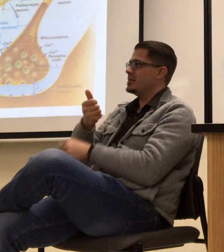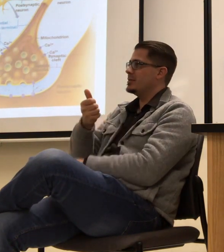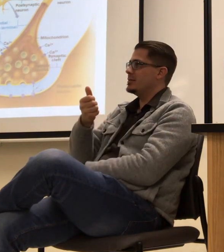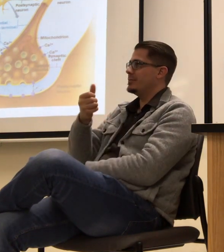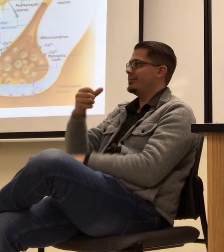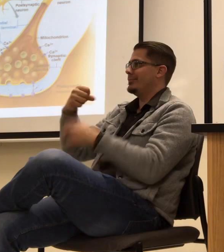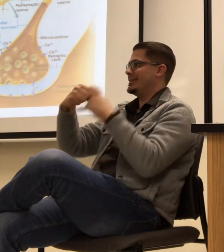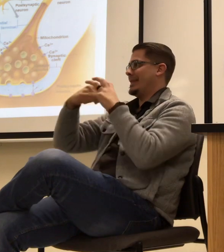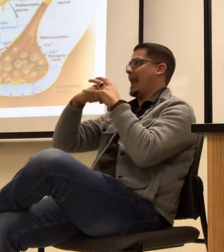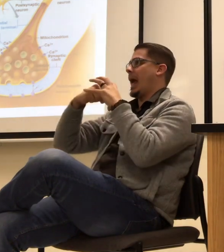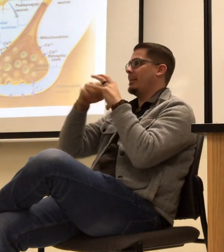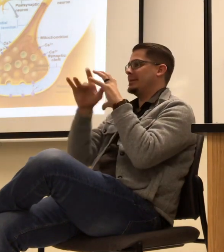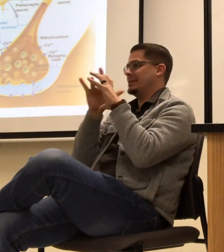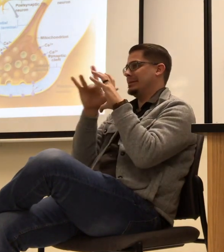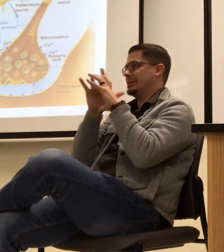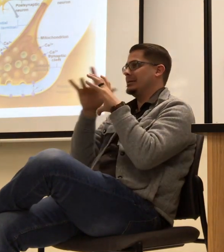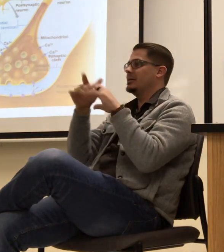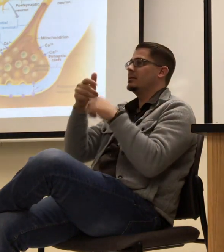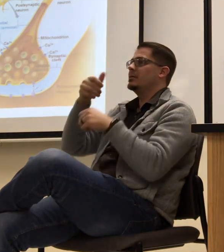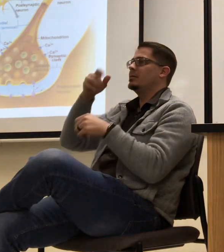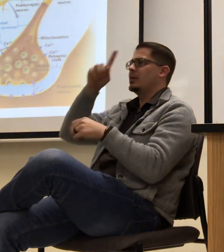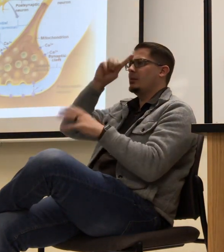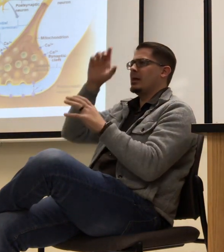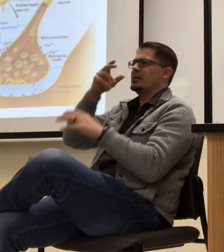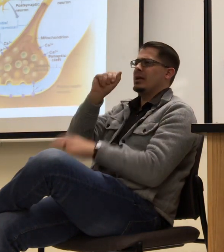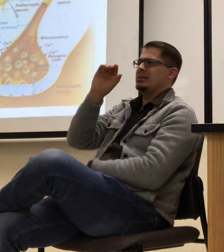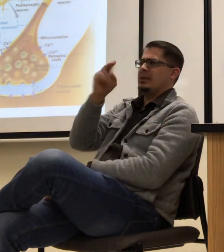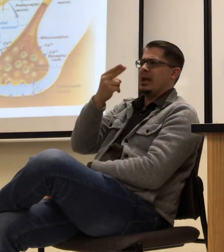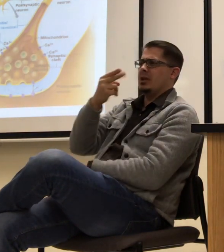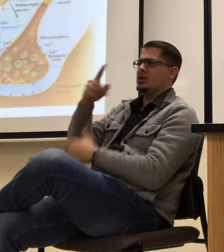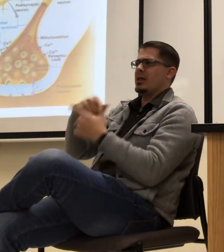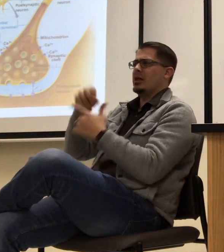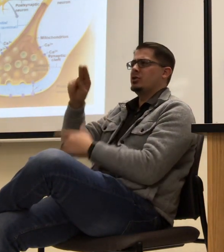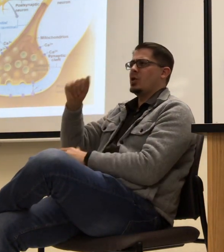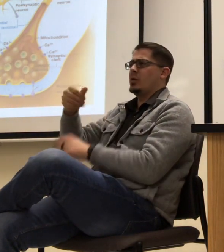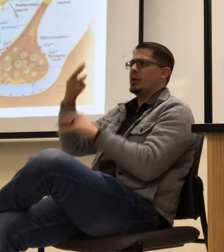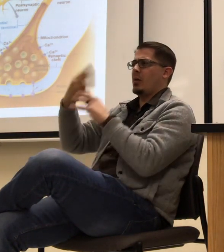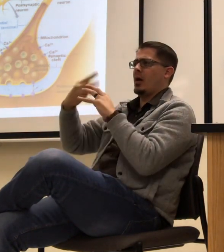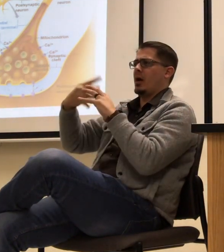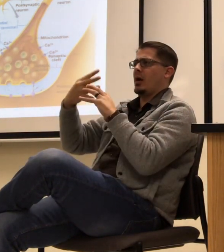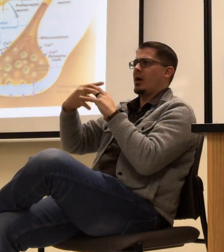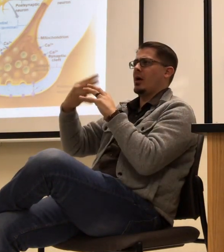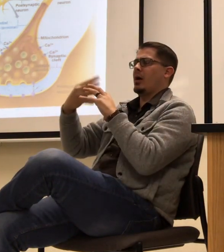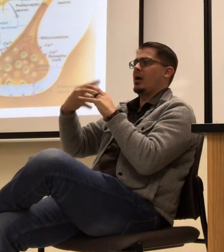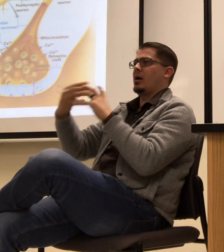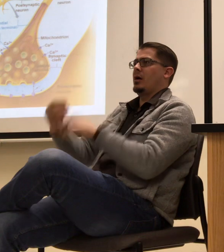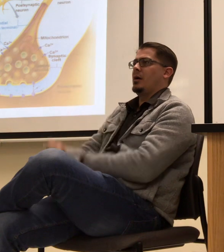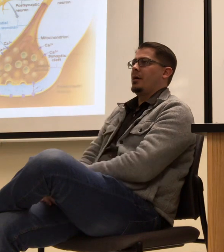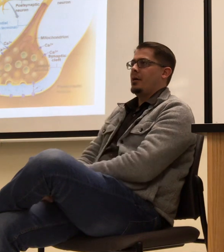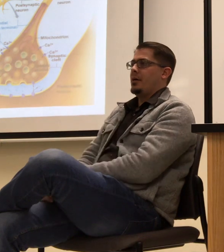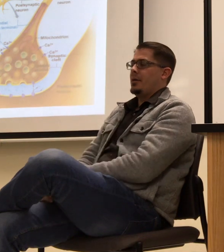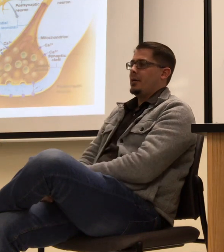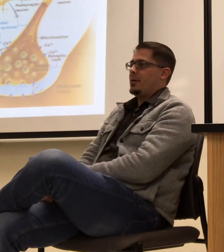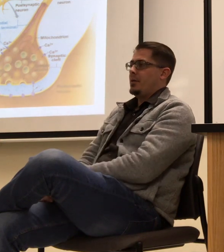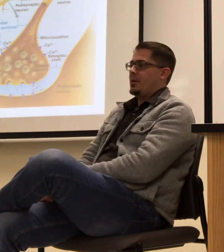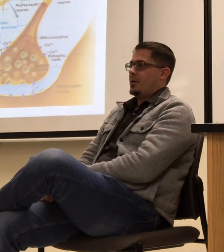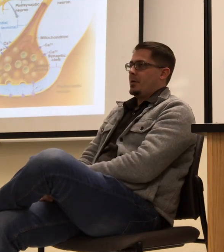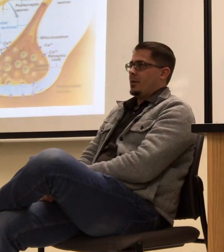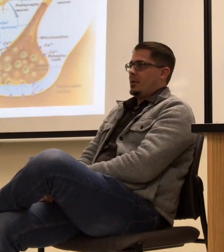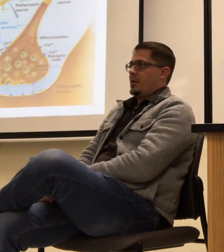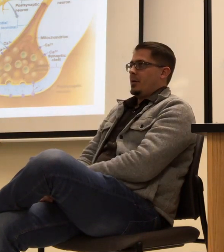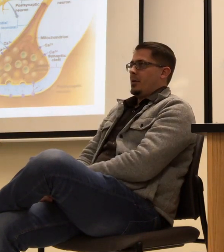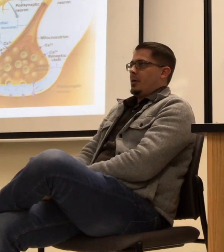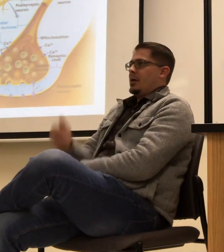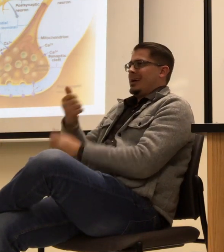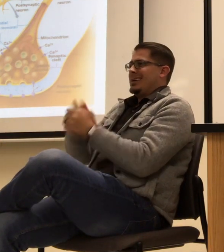synapse here, imagine there's ACH and there's sodium influx. Okay? So each of these, there's